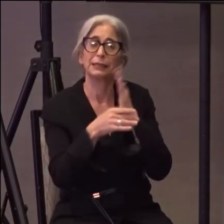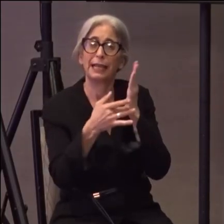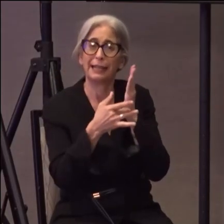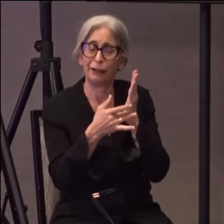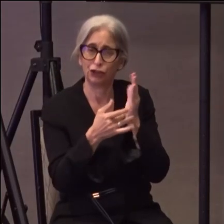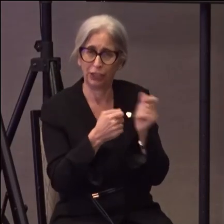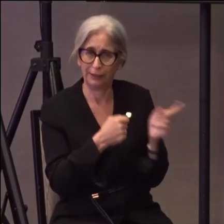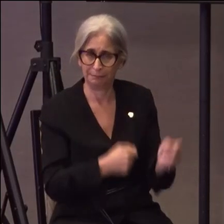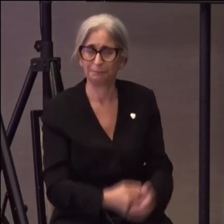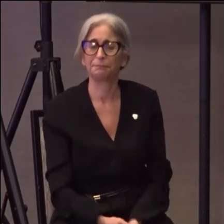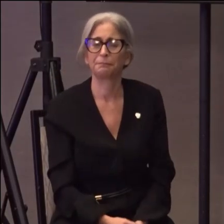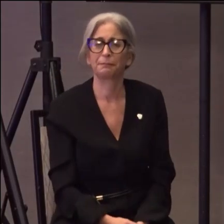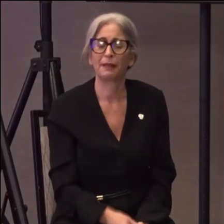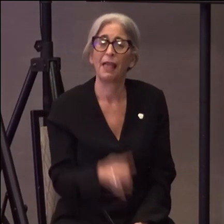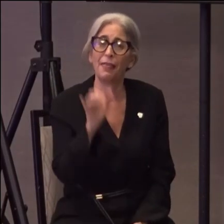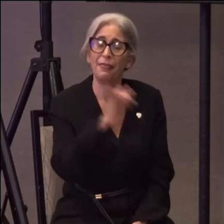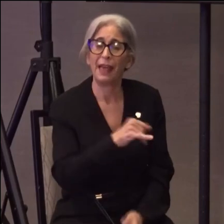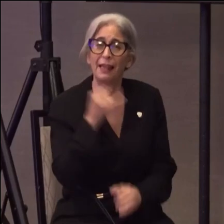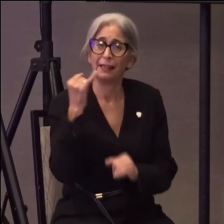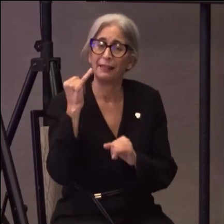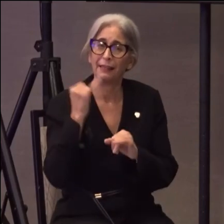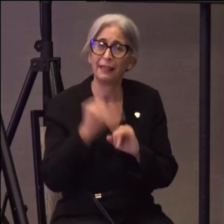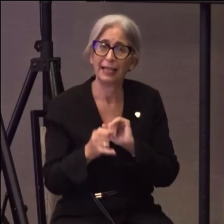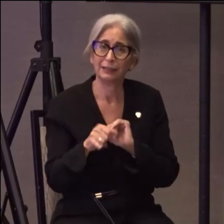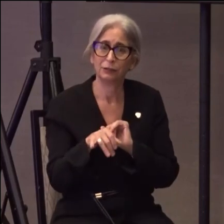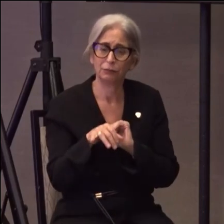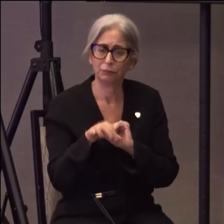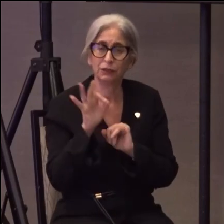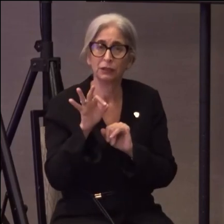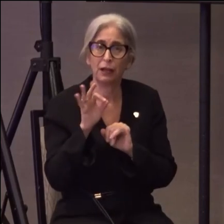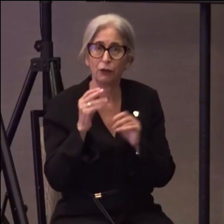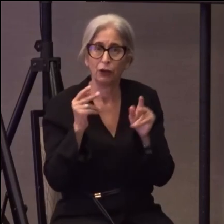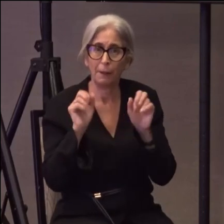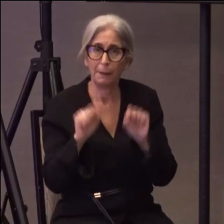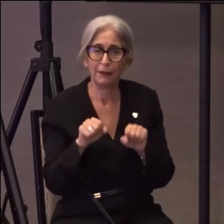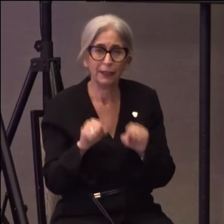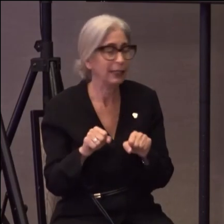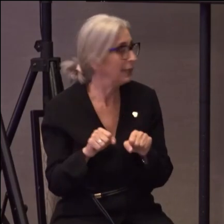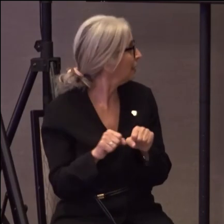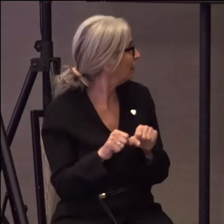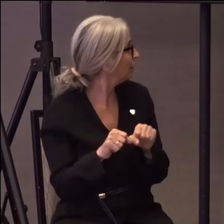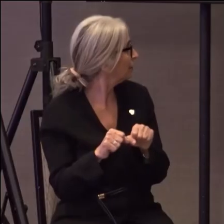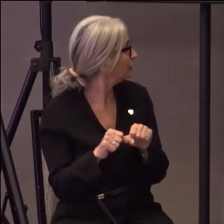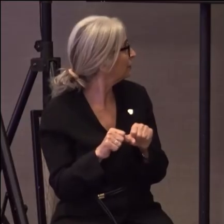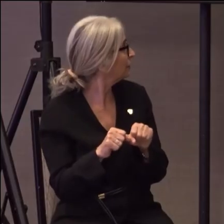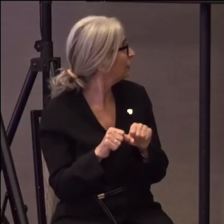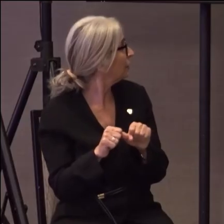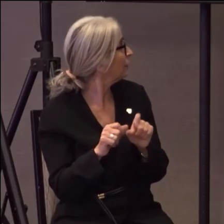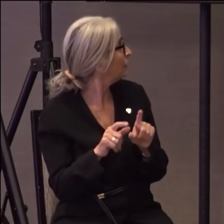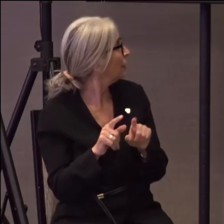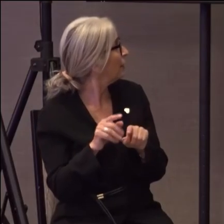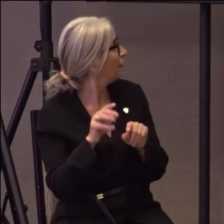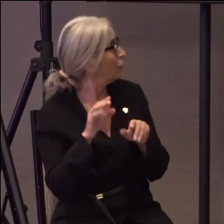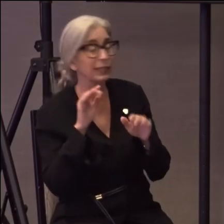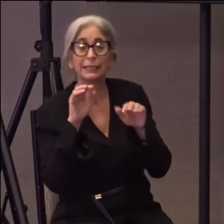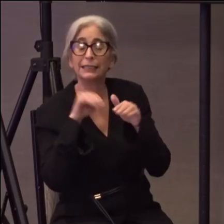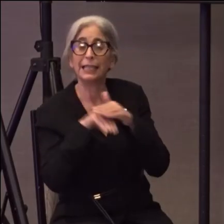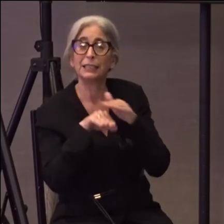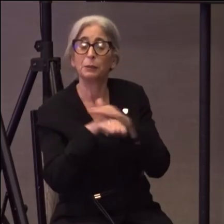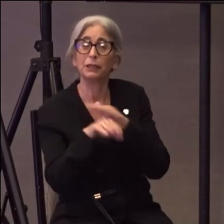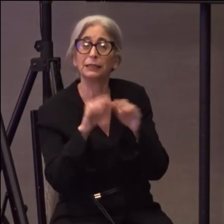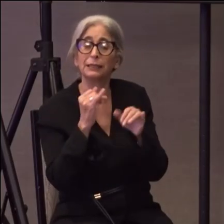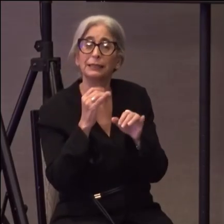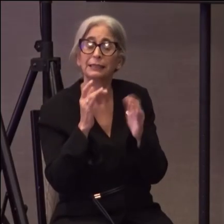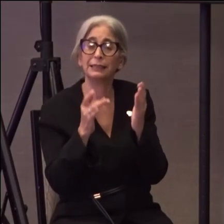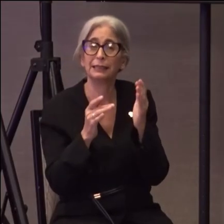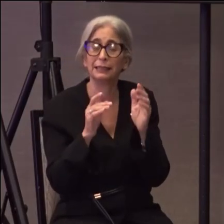Technology. And that lack of discoverability and lack of data is the reason that the Taskar Center for Accessible Technology